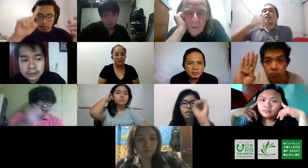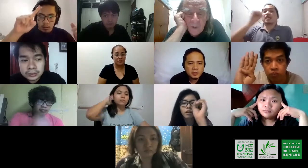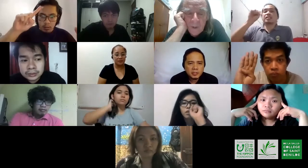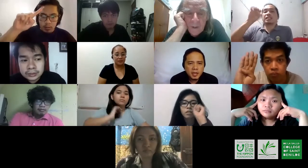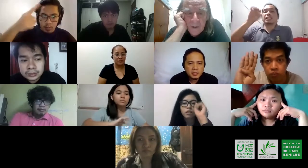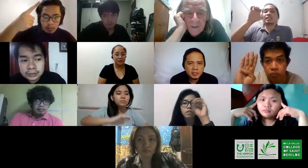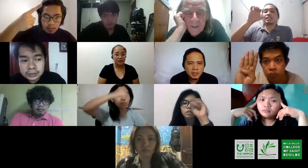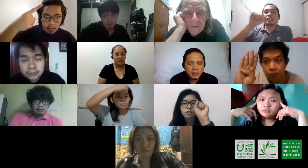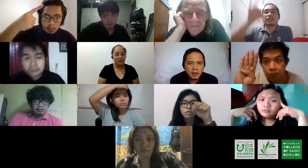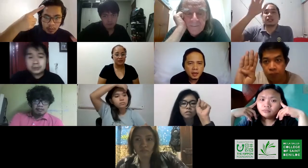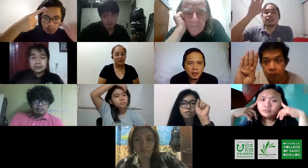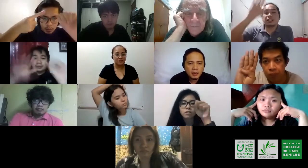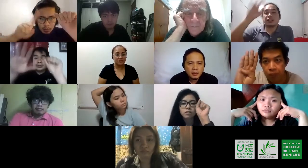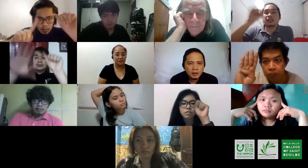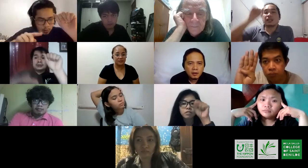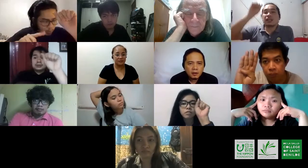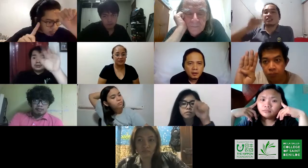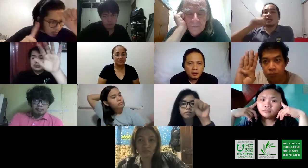again, sir. Shaq is saying